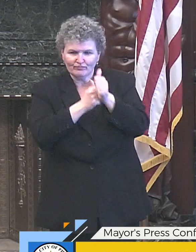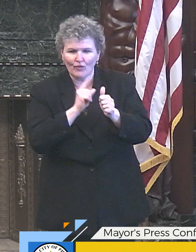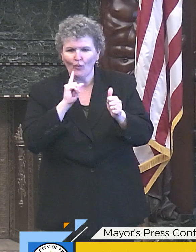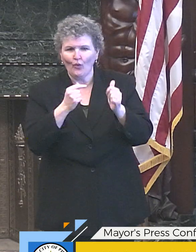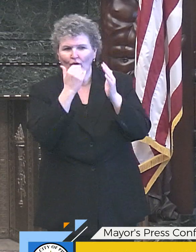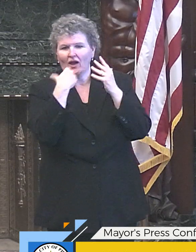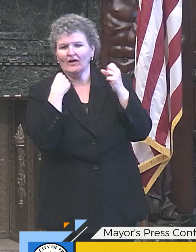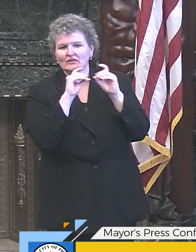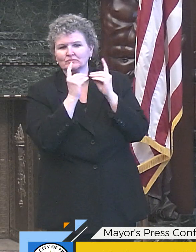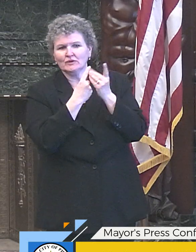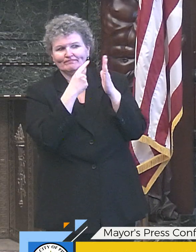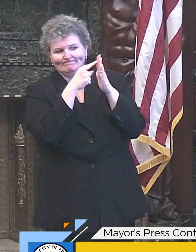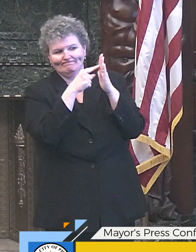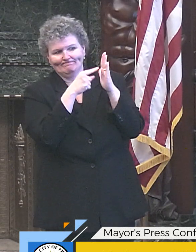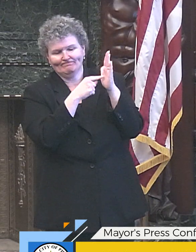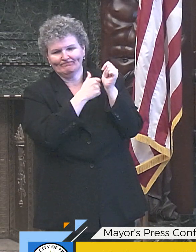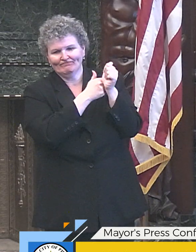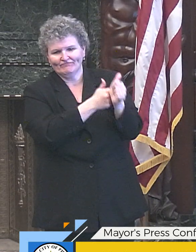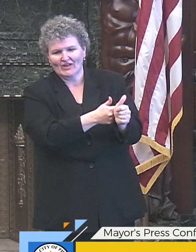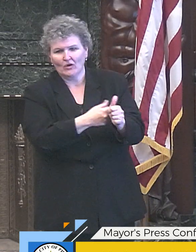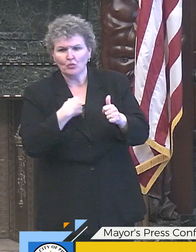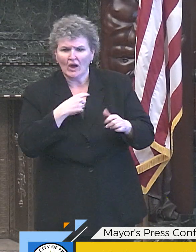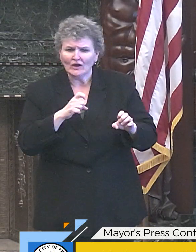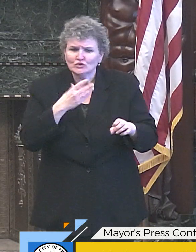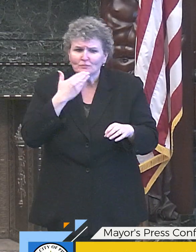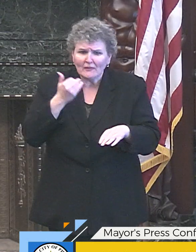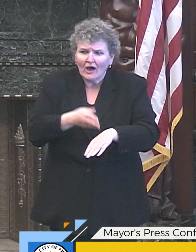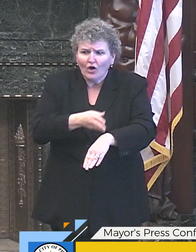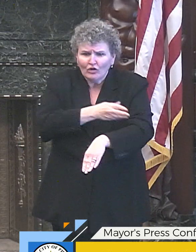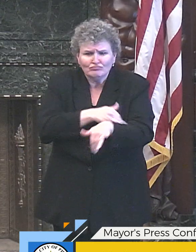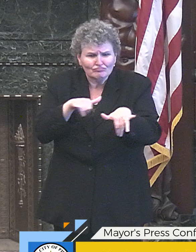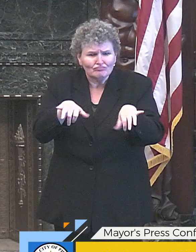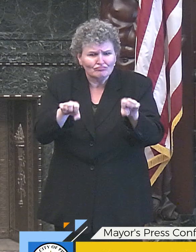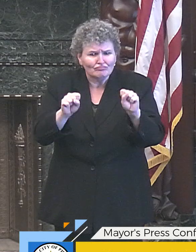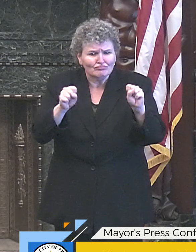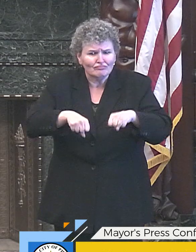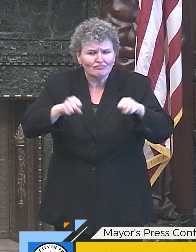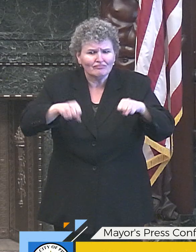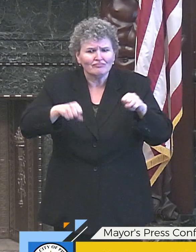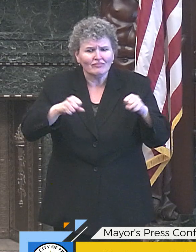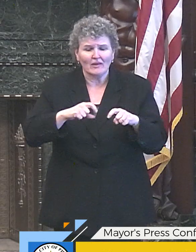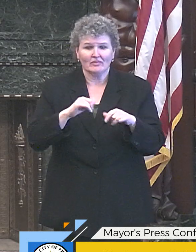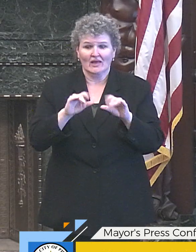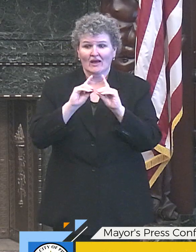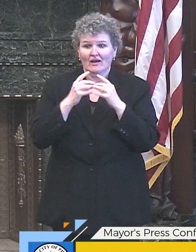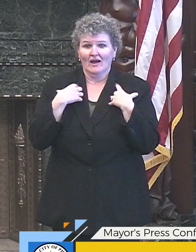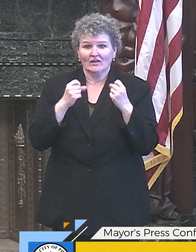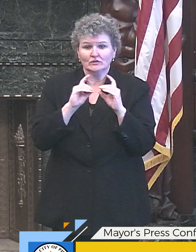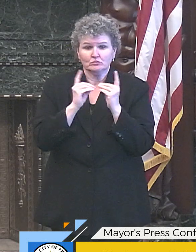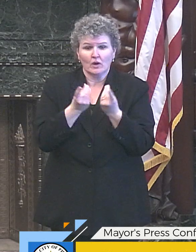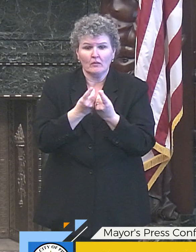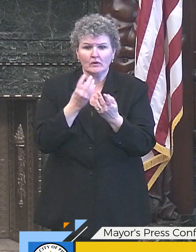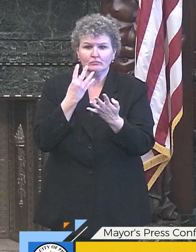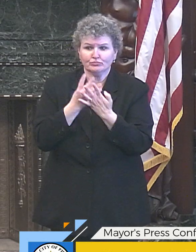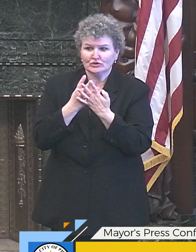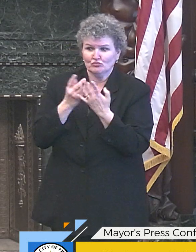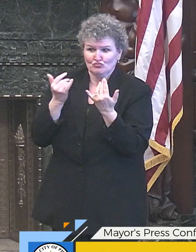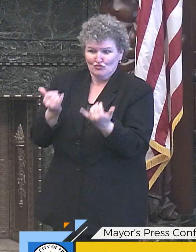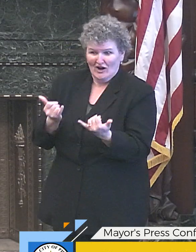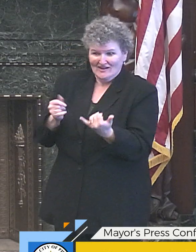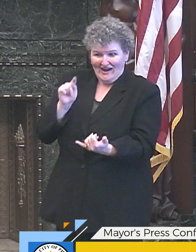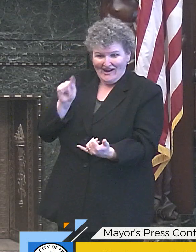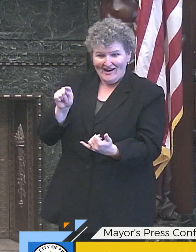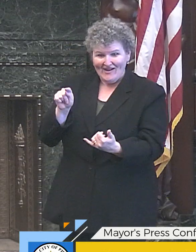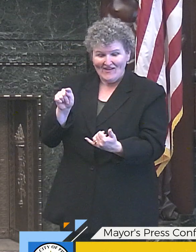not to say that we couldn't do better. And we actually have, I believe the health department is consulting with the prisons today, if